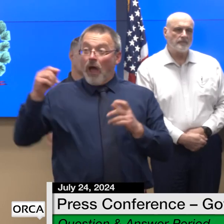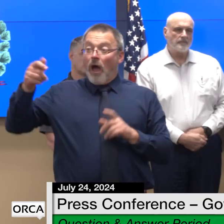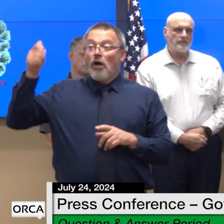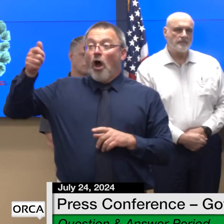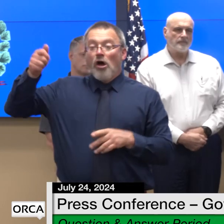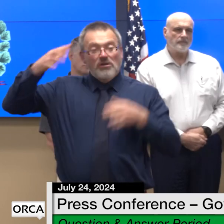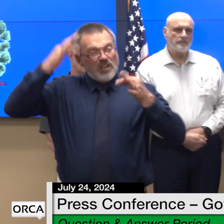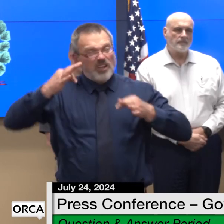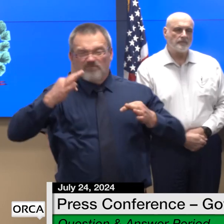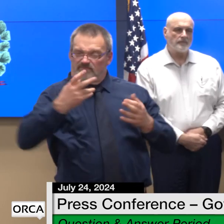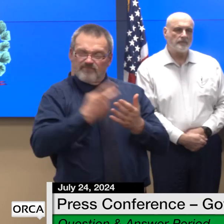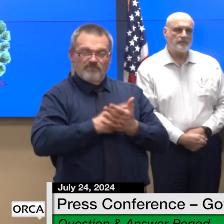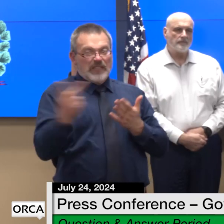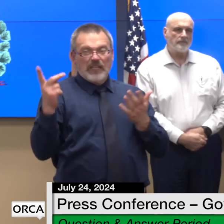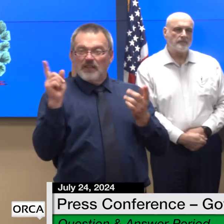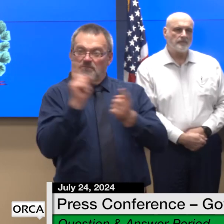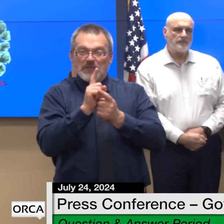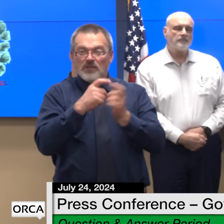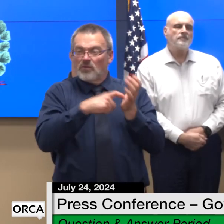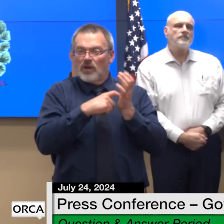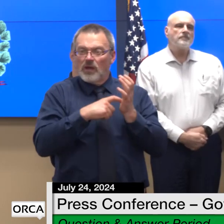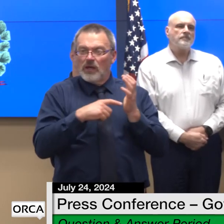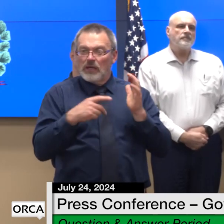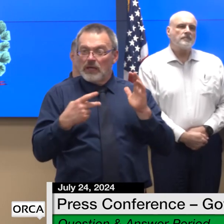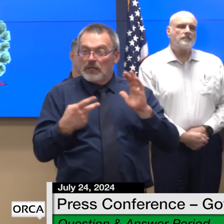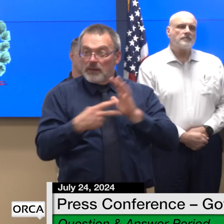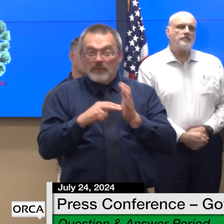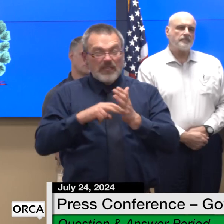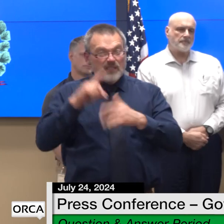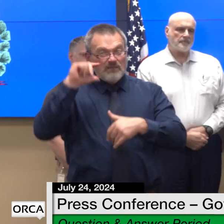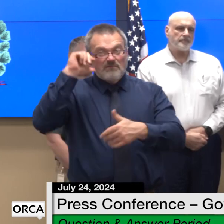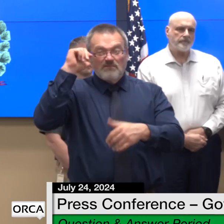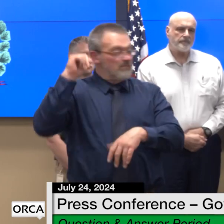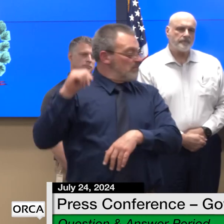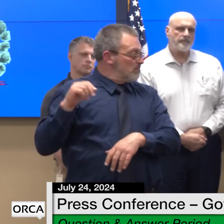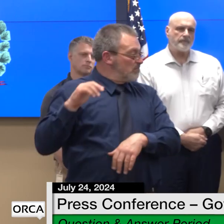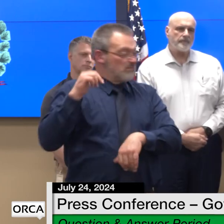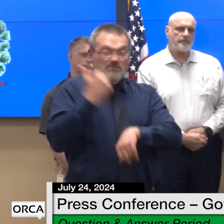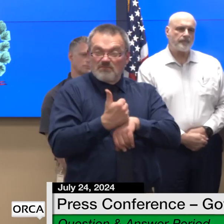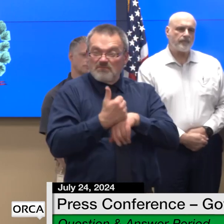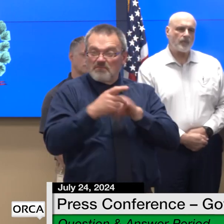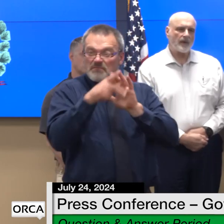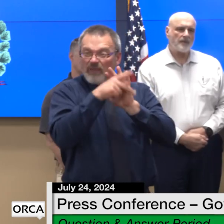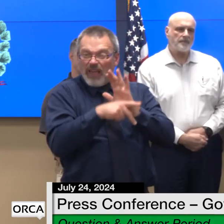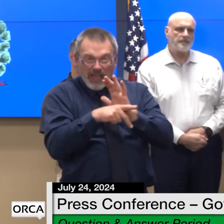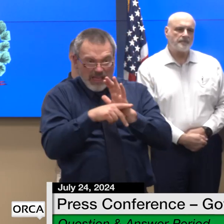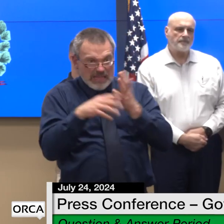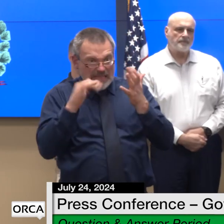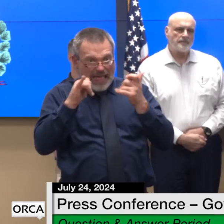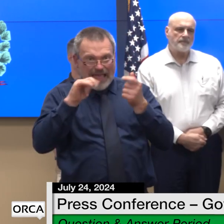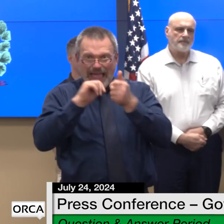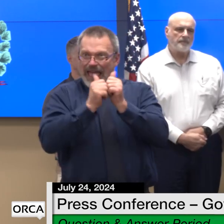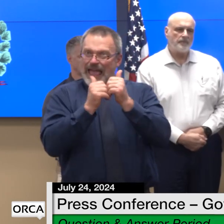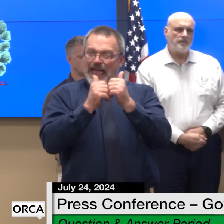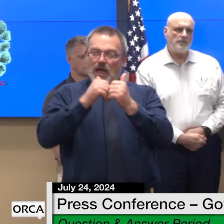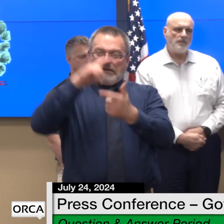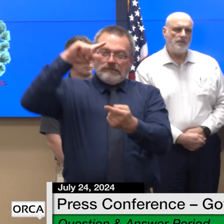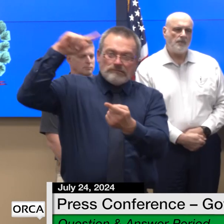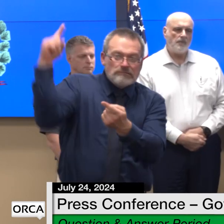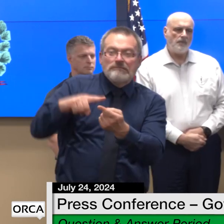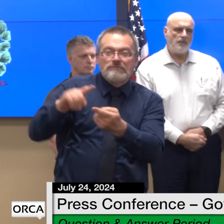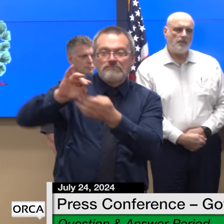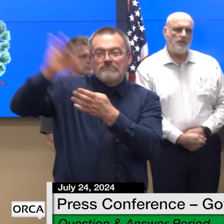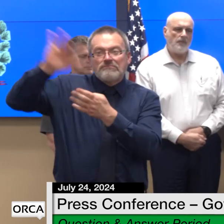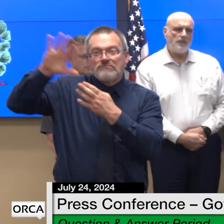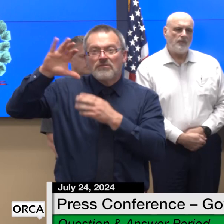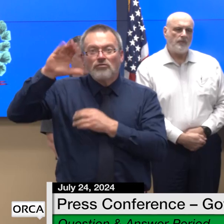meet the, you know, implement policies to reduce carbon. I mean, what would that look like? There are a